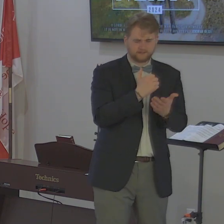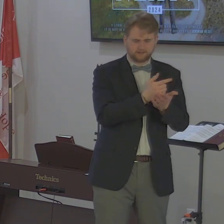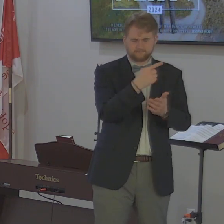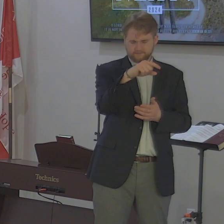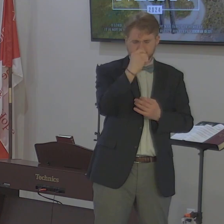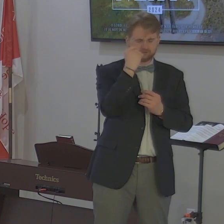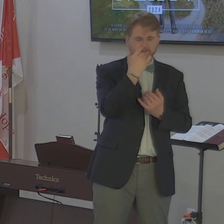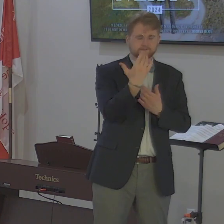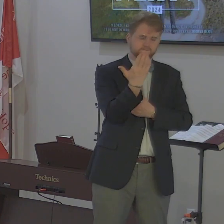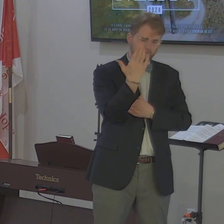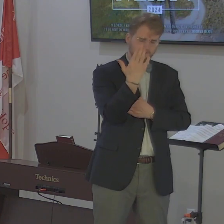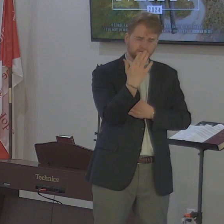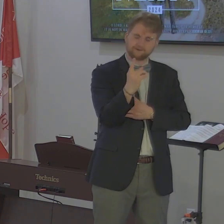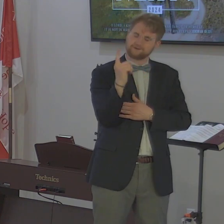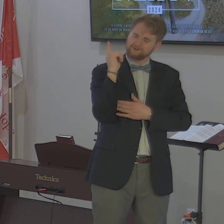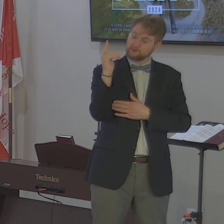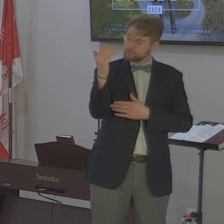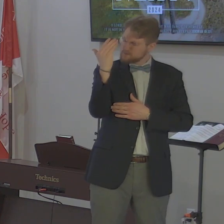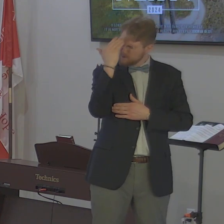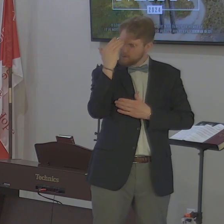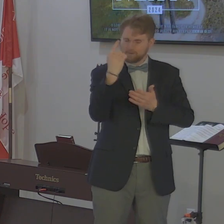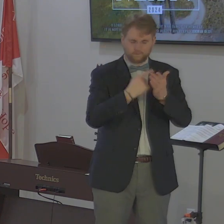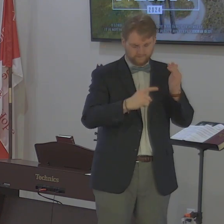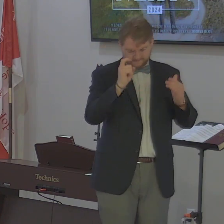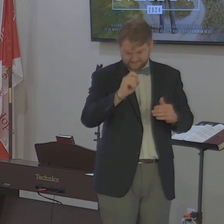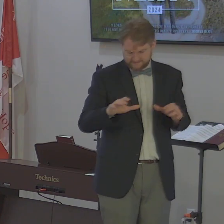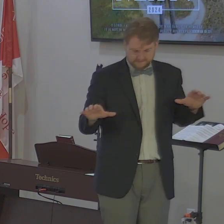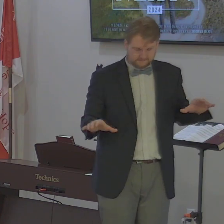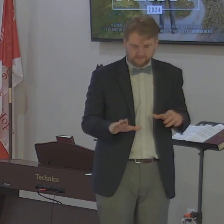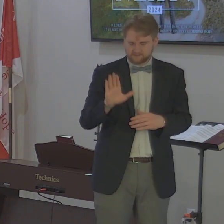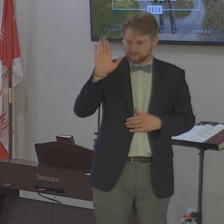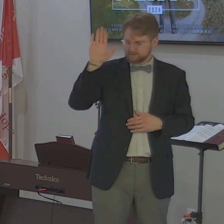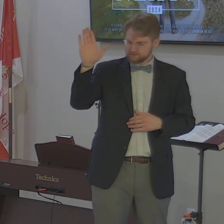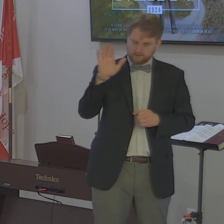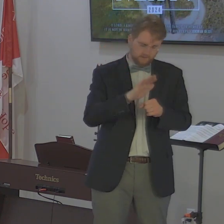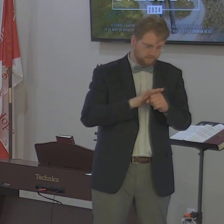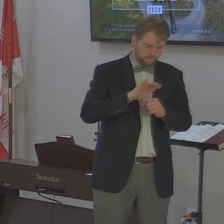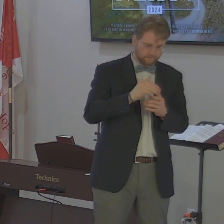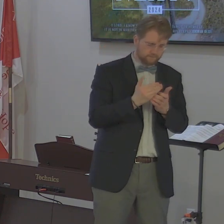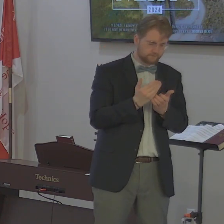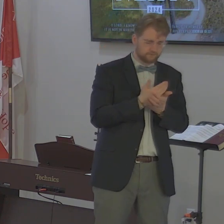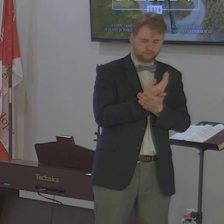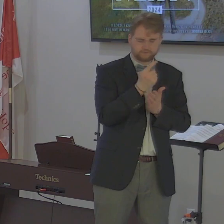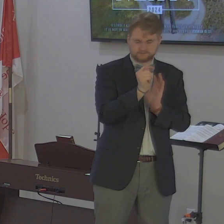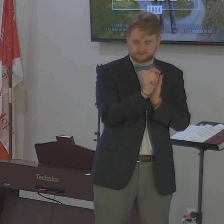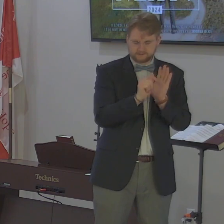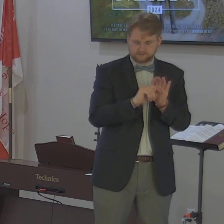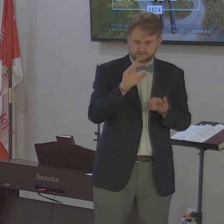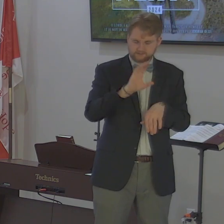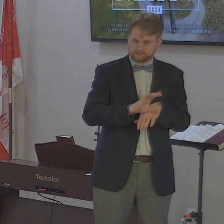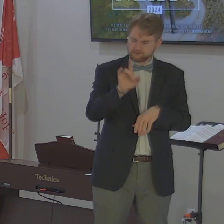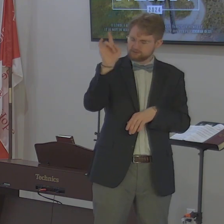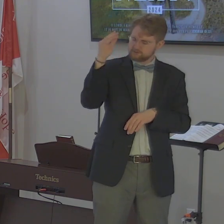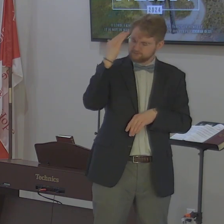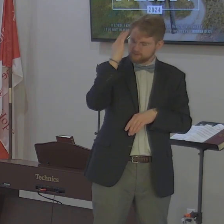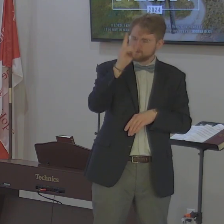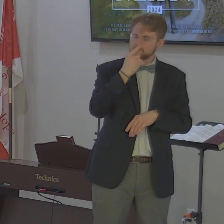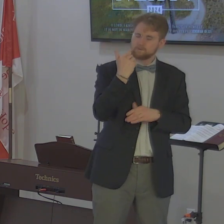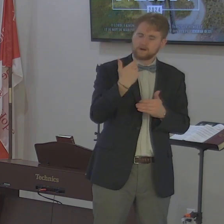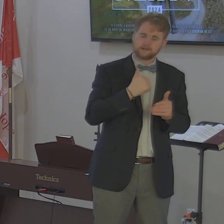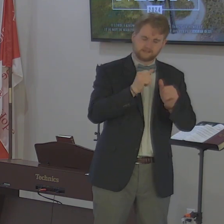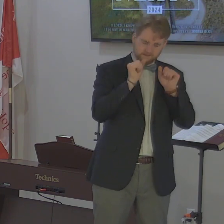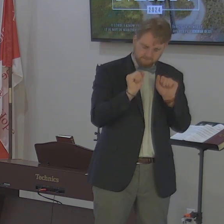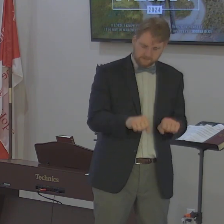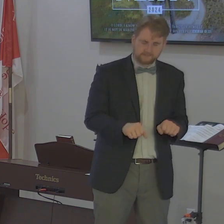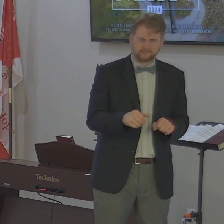you know what needs done in your local New Testament church. And you know who has the ability, the Holy Spirit gift